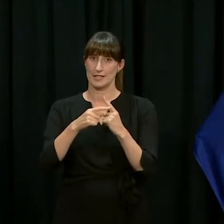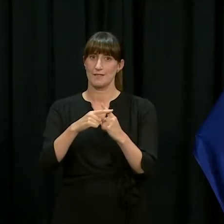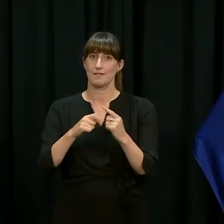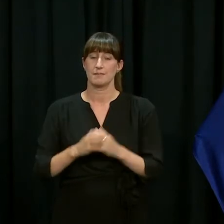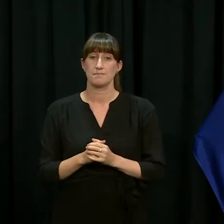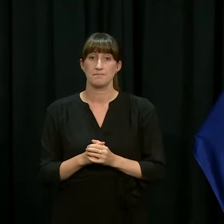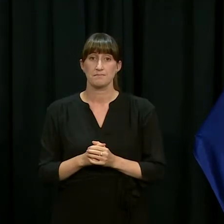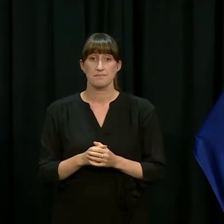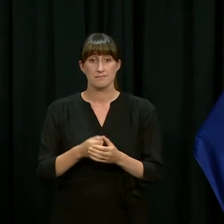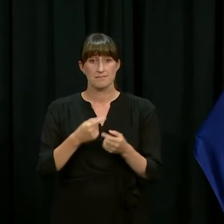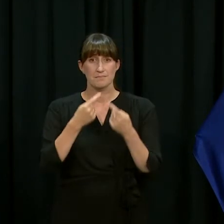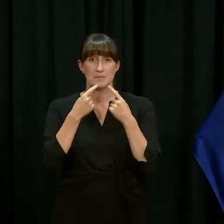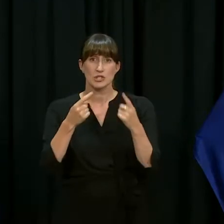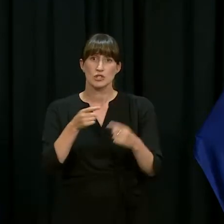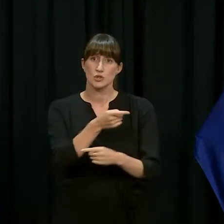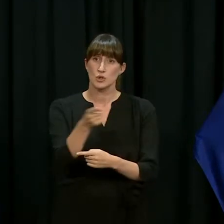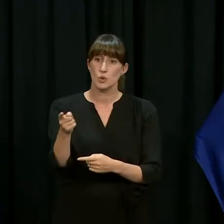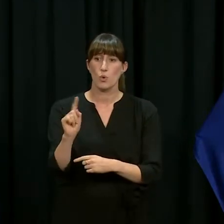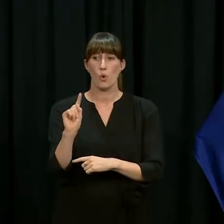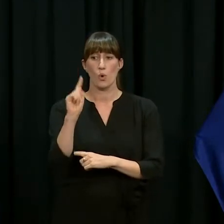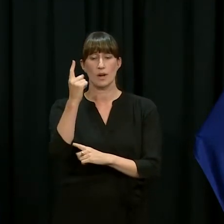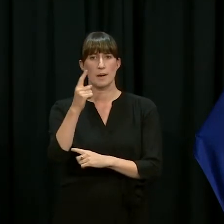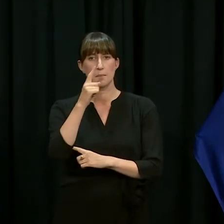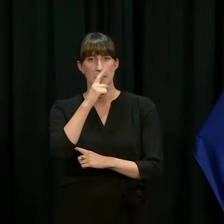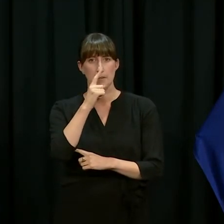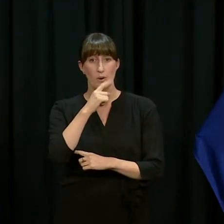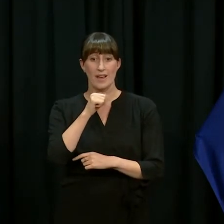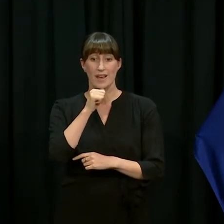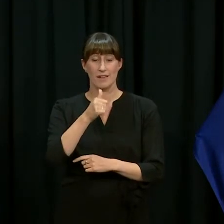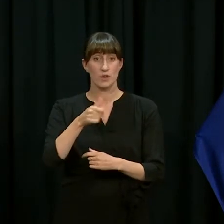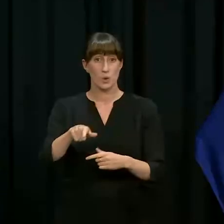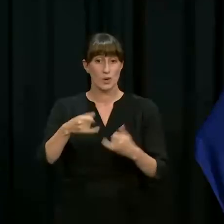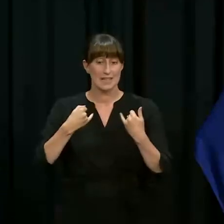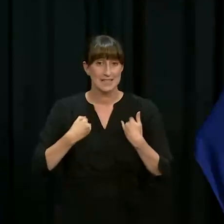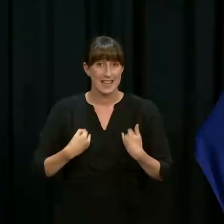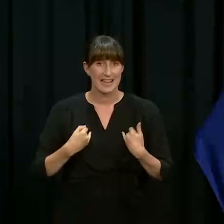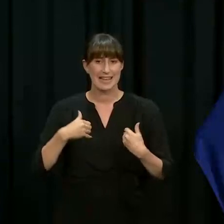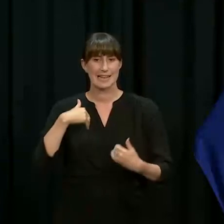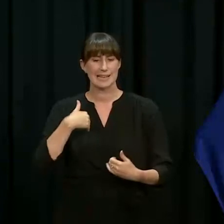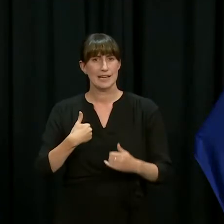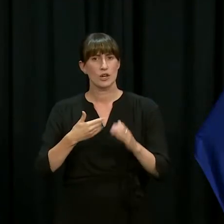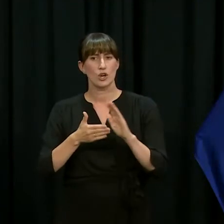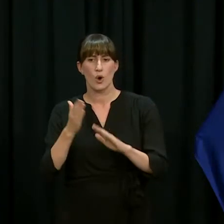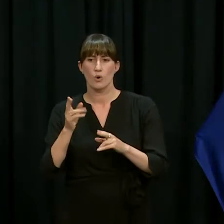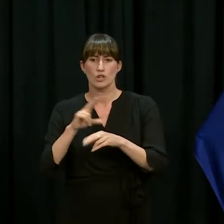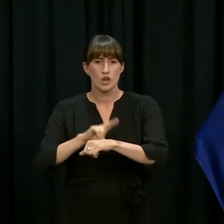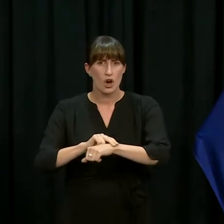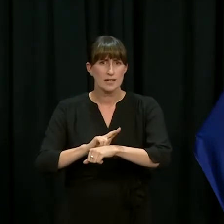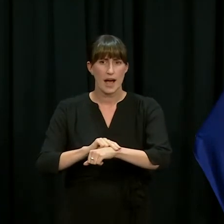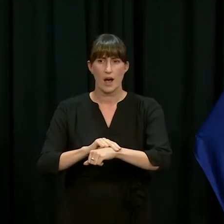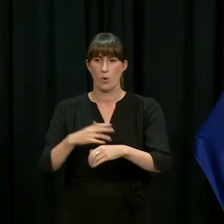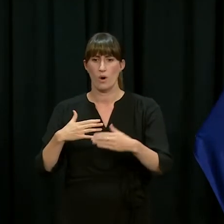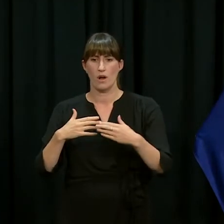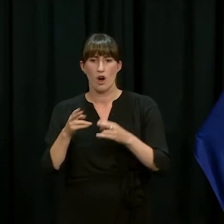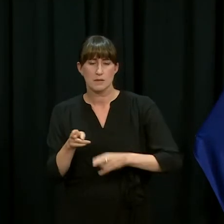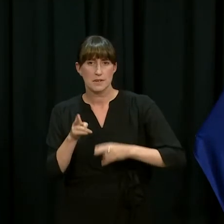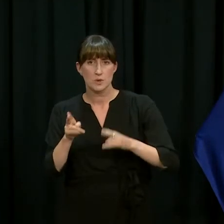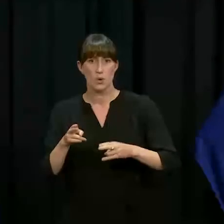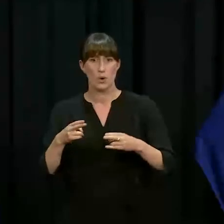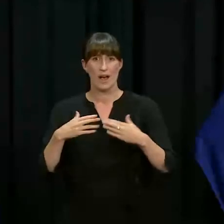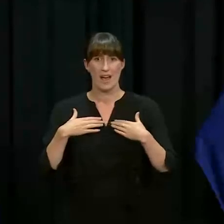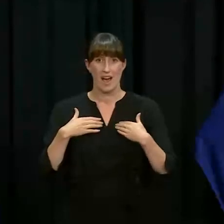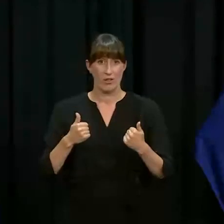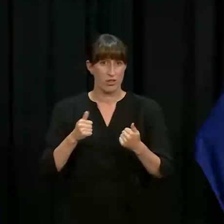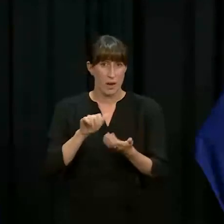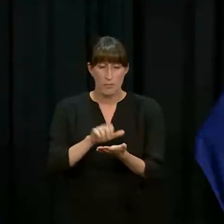access health services. Under Alert Level 3, health services are open and you should attend any health appointments you have, and